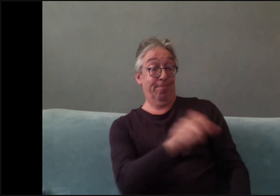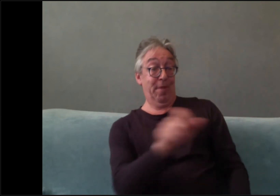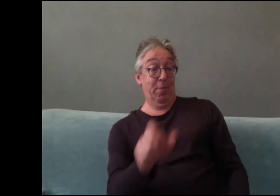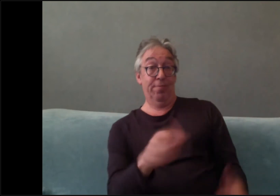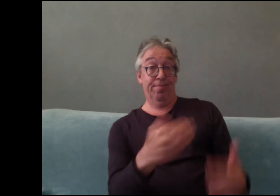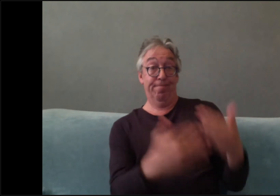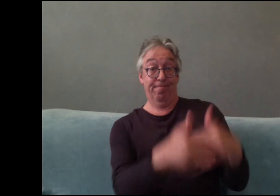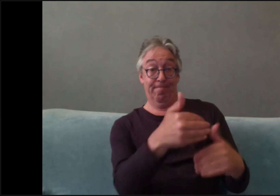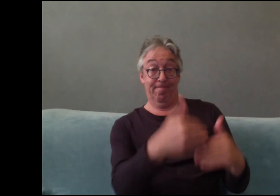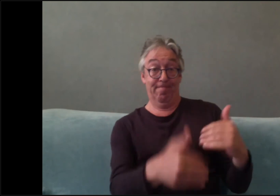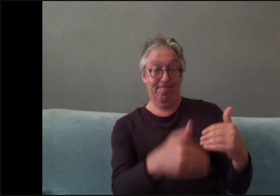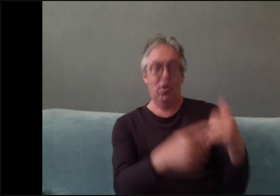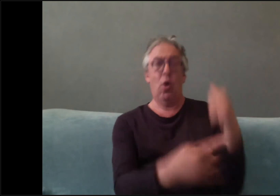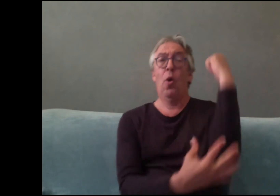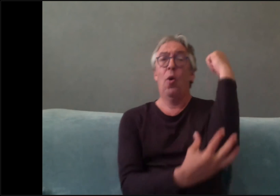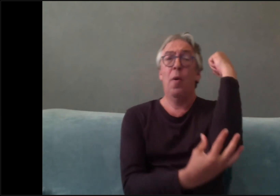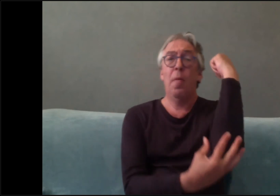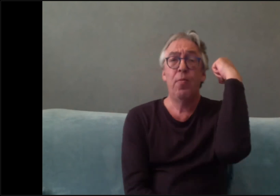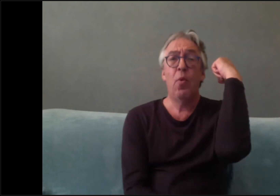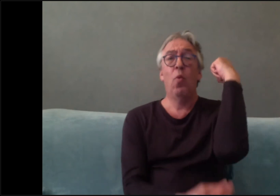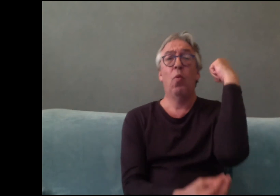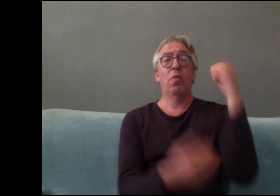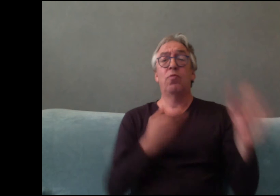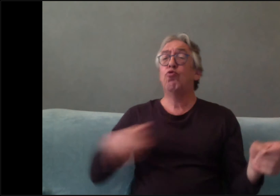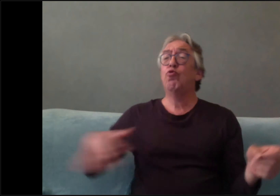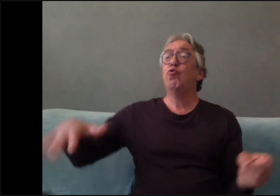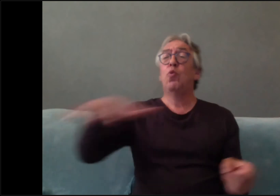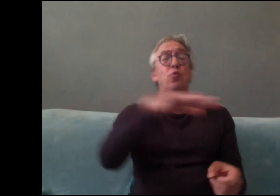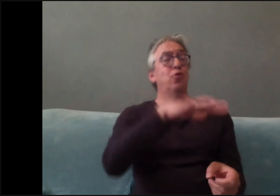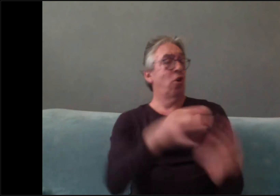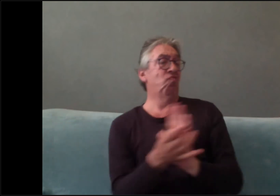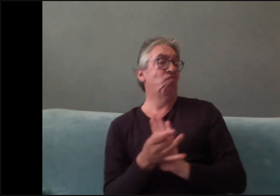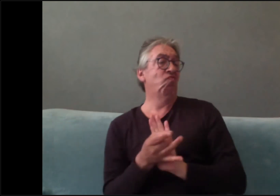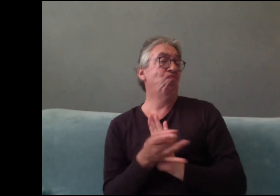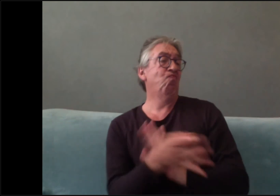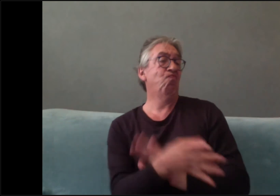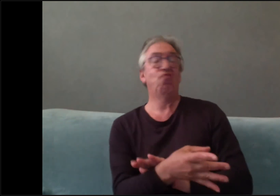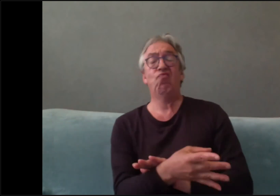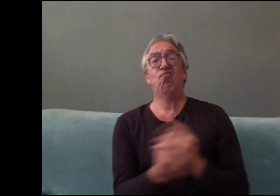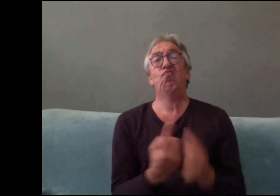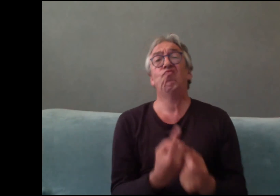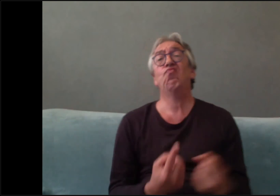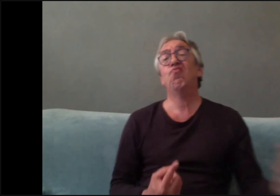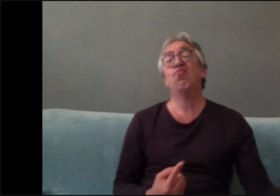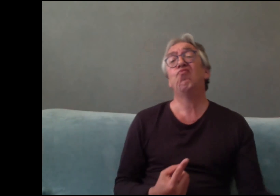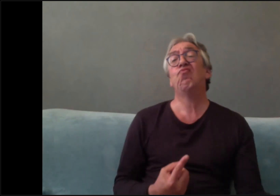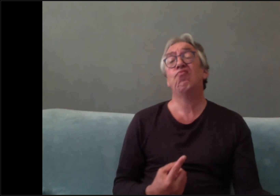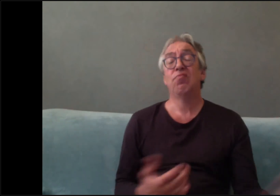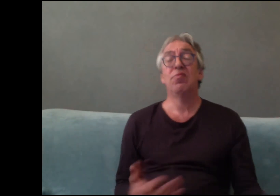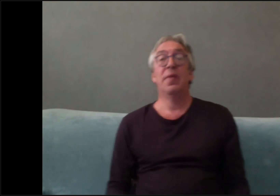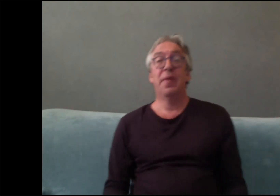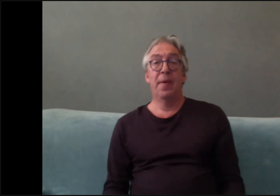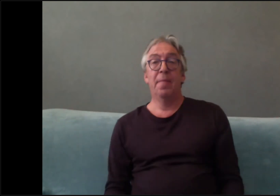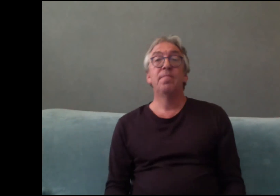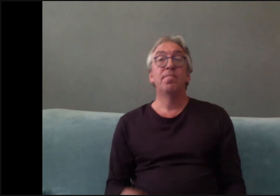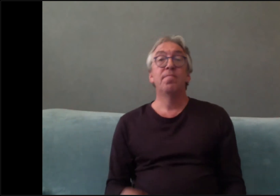Now, before I introduce our speakers for today, I would just like to share with you some logistical information and some housekeeping